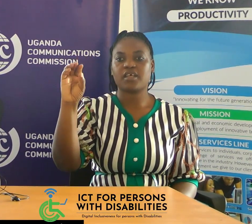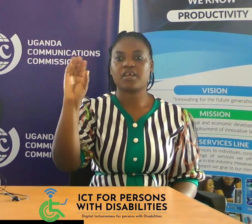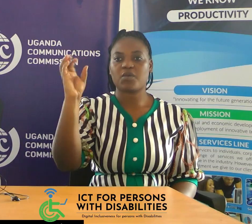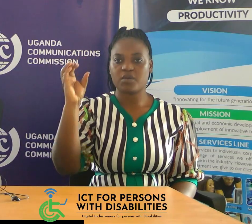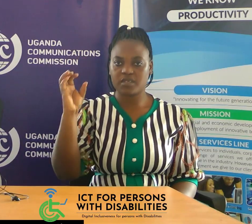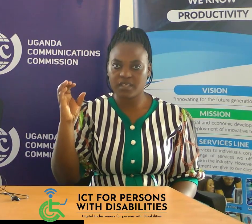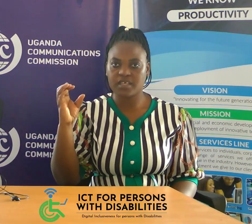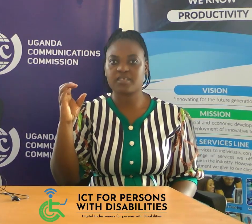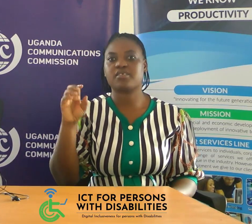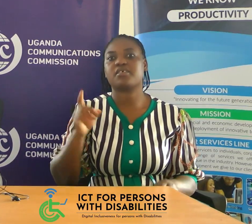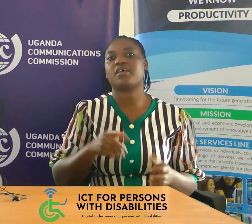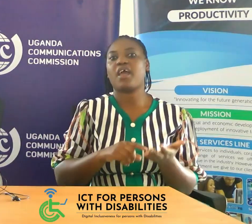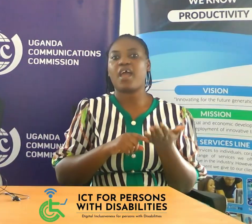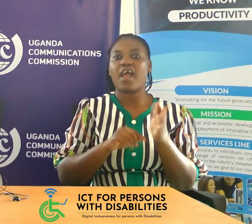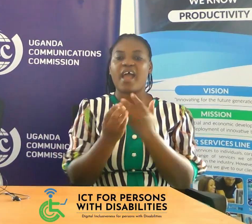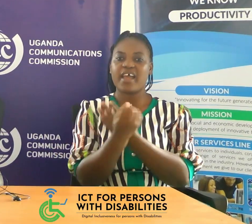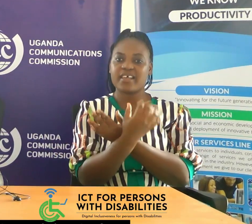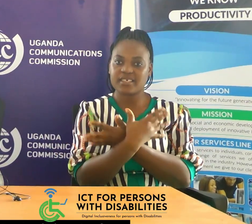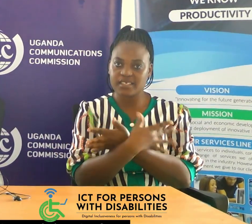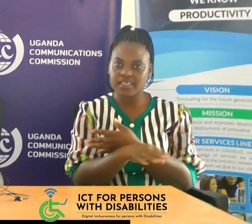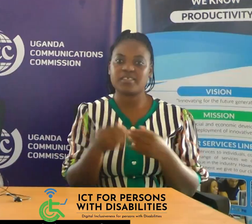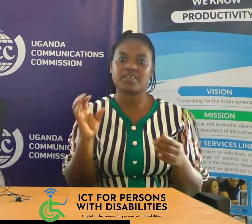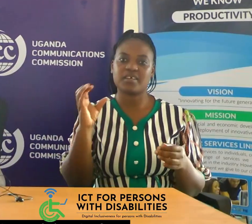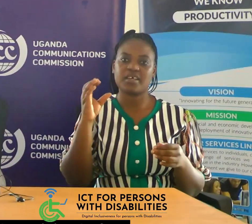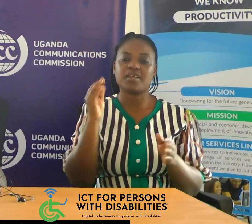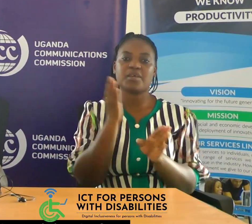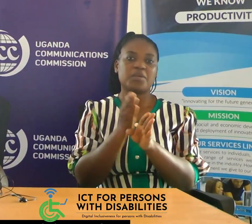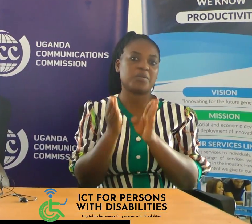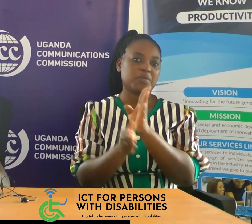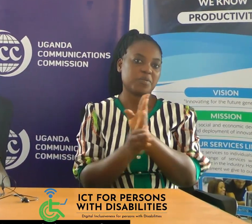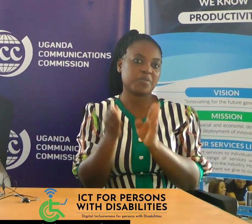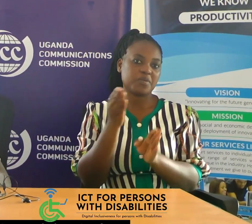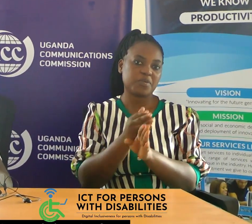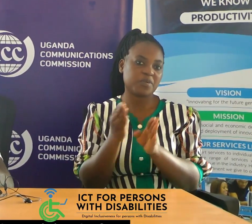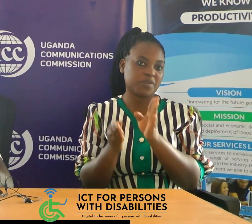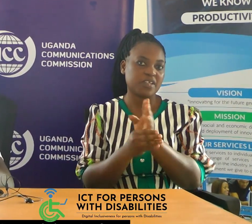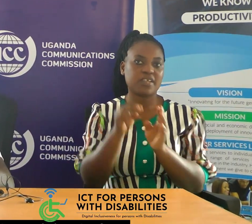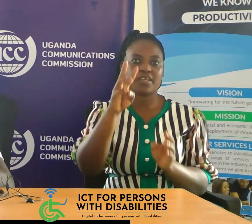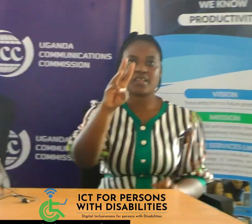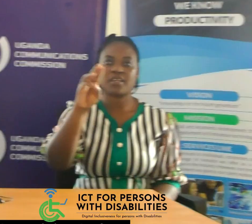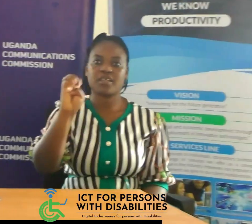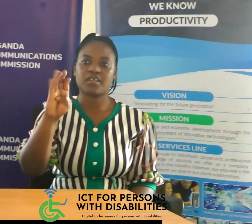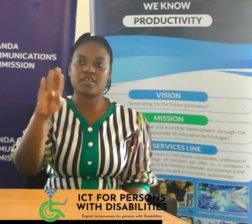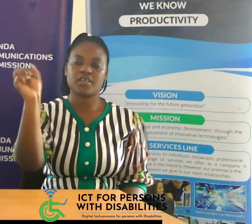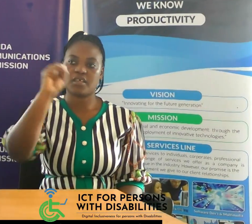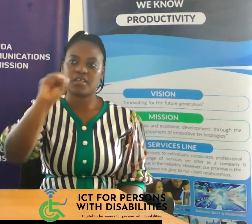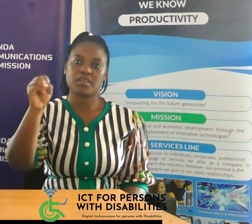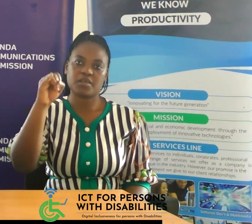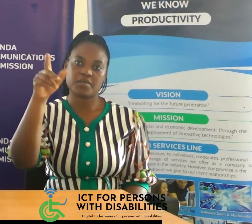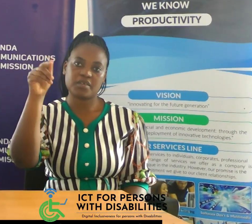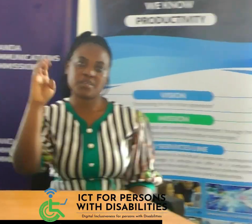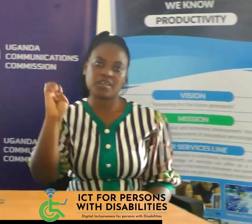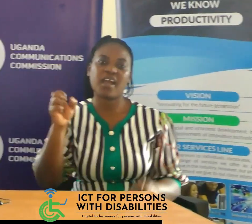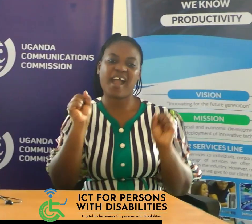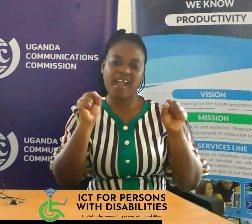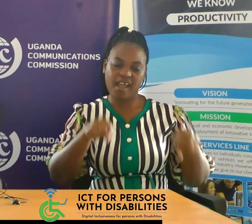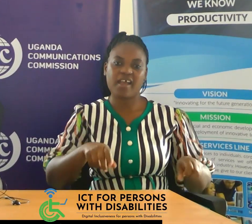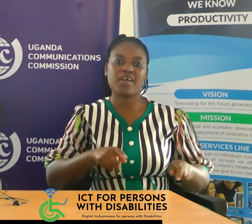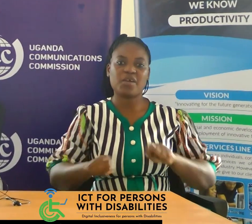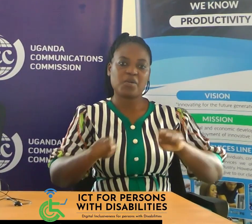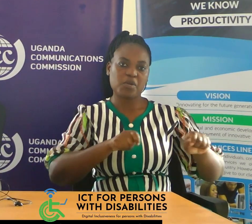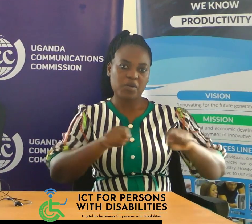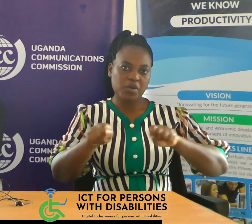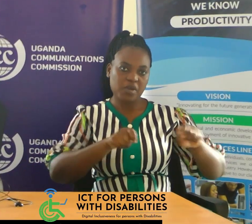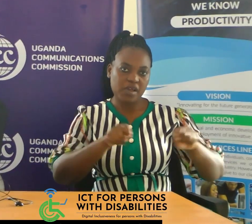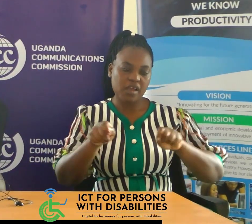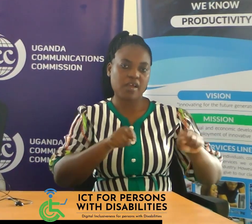presence online. With that, we had a training before, but we decided to have another